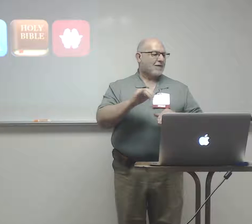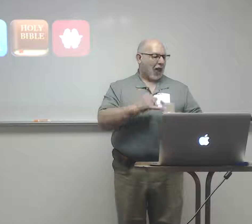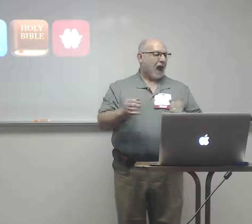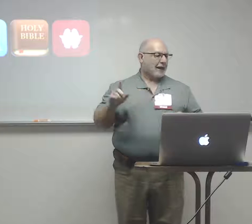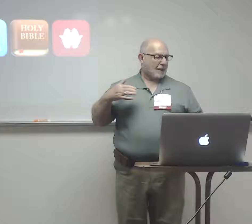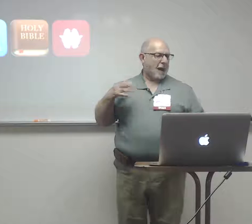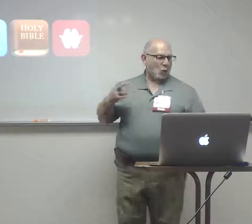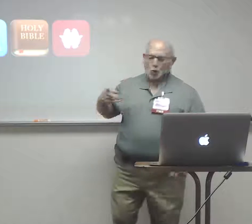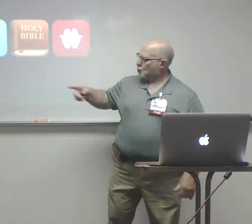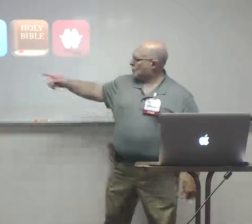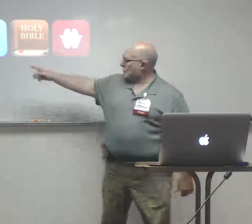Offline, I can use